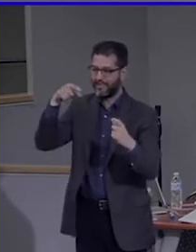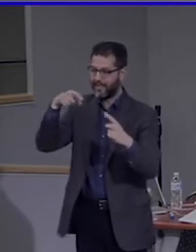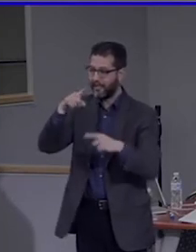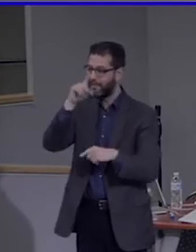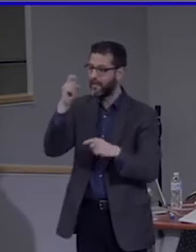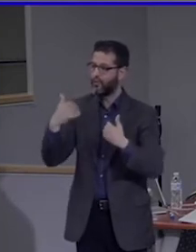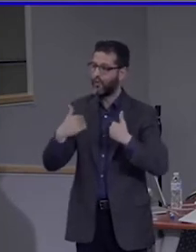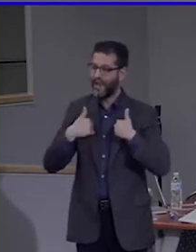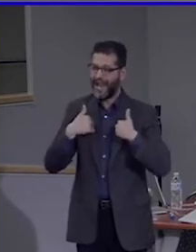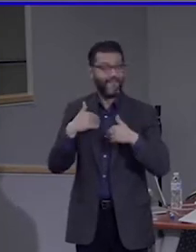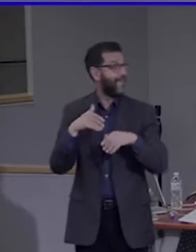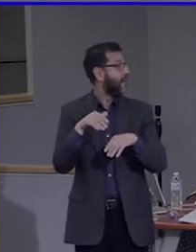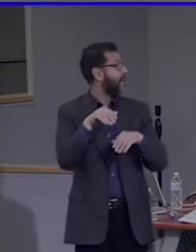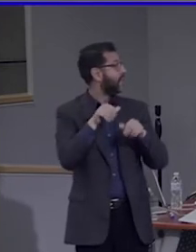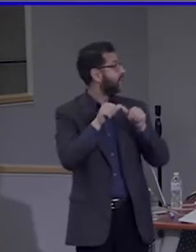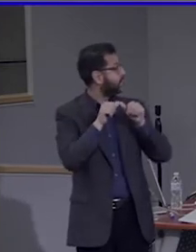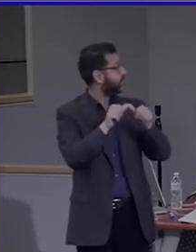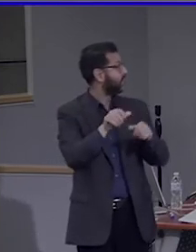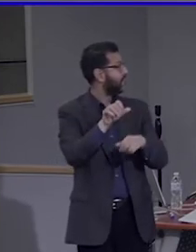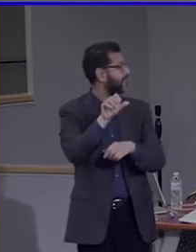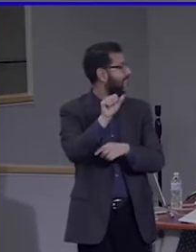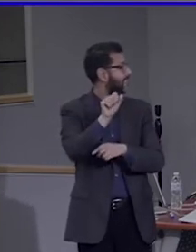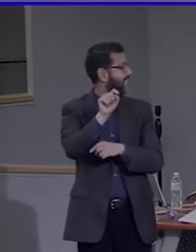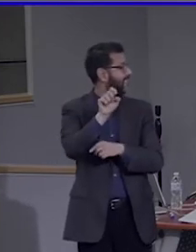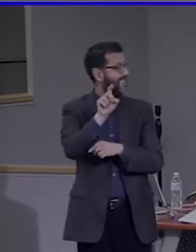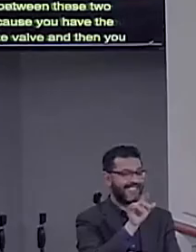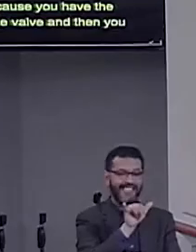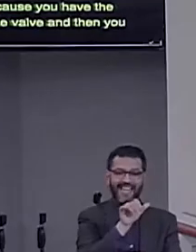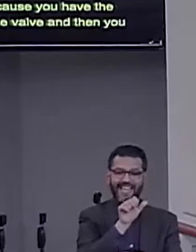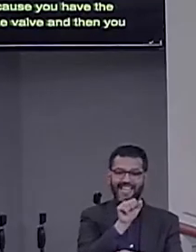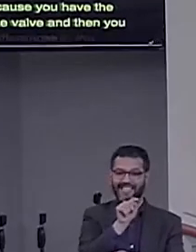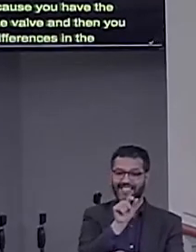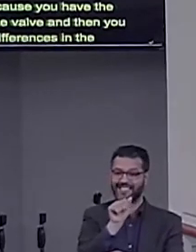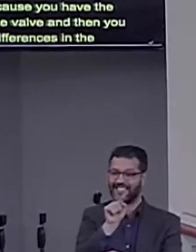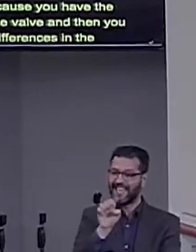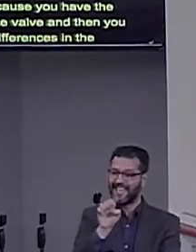have the steady state vowel and then you have these differences in the consonants